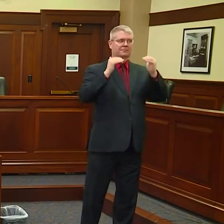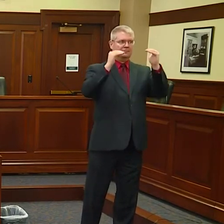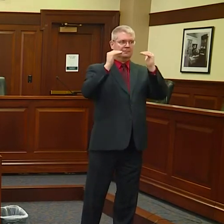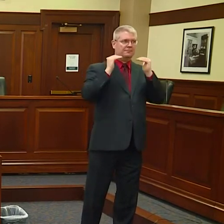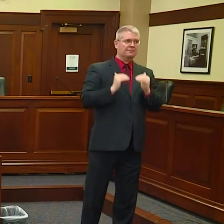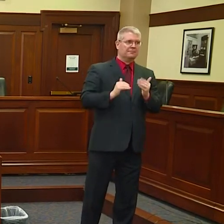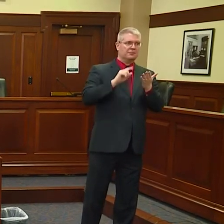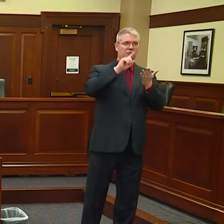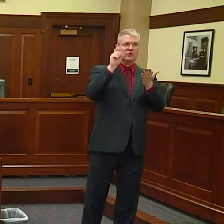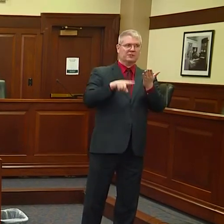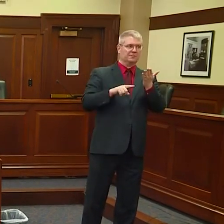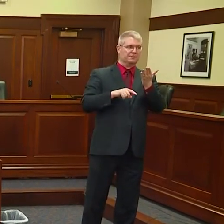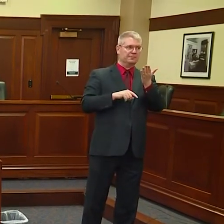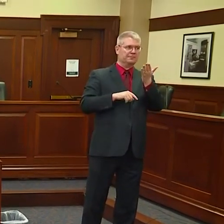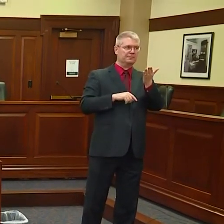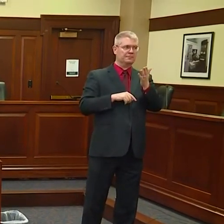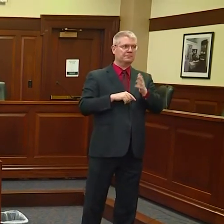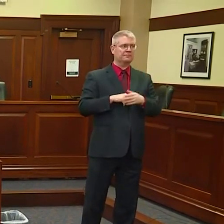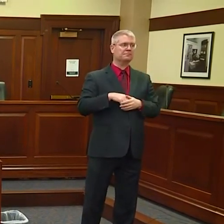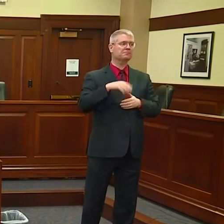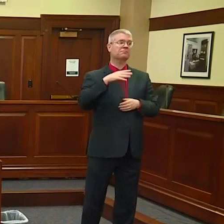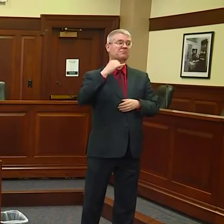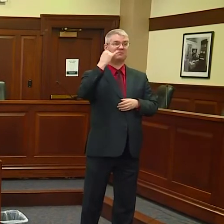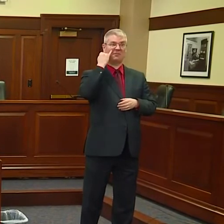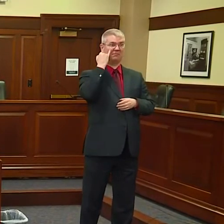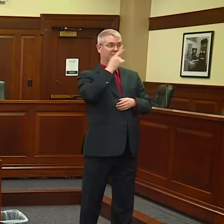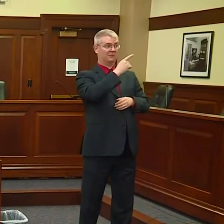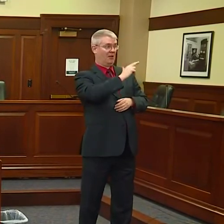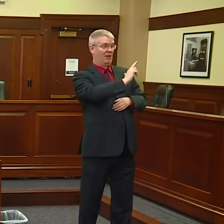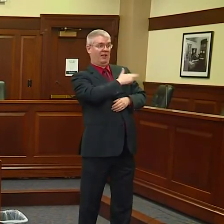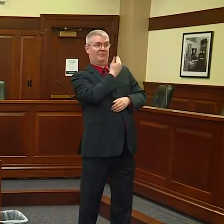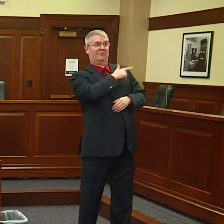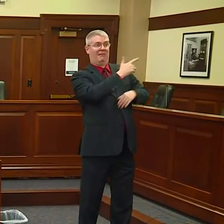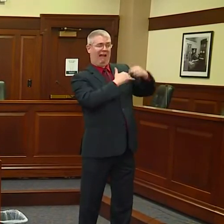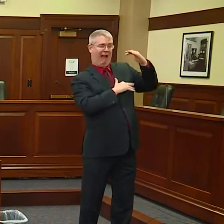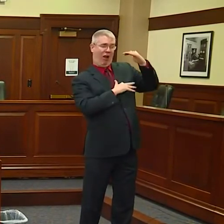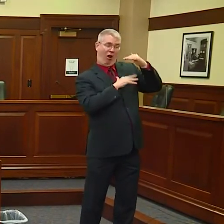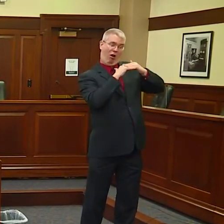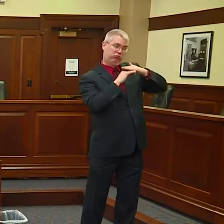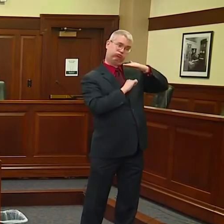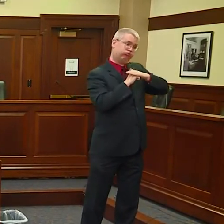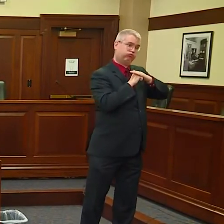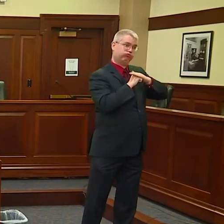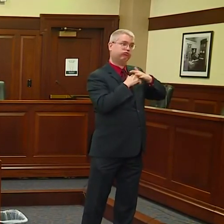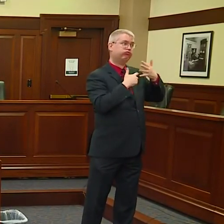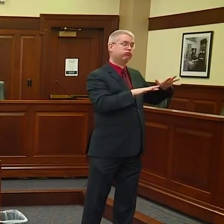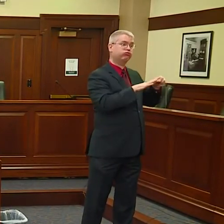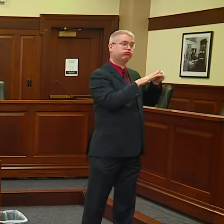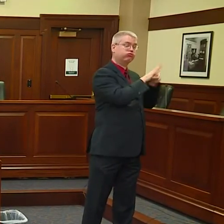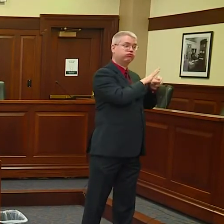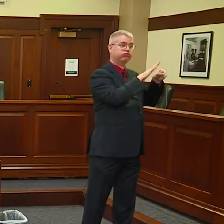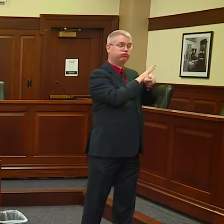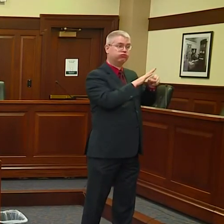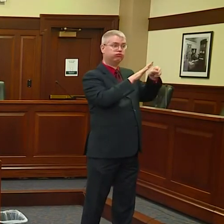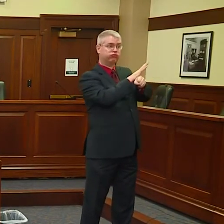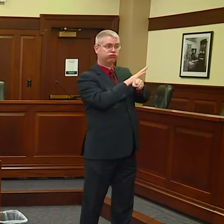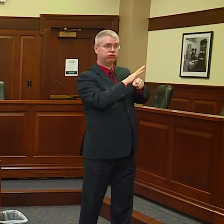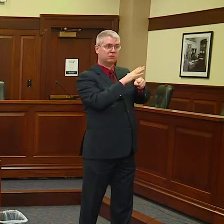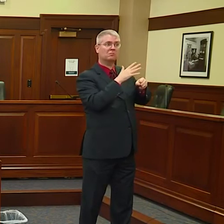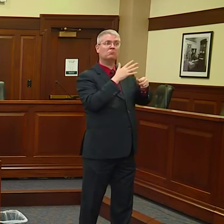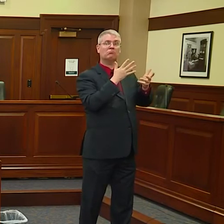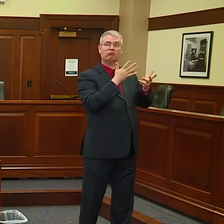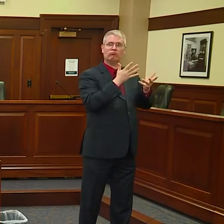I'll go back to my chart, my pacifier that Director Jepson and I travel with frequently.